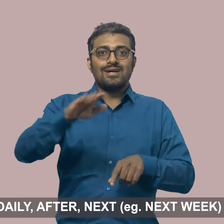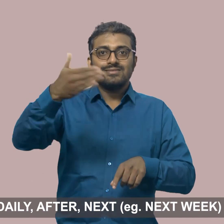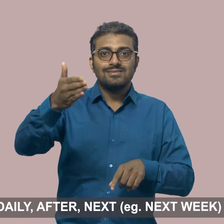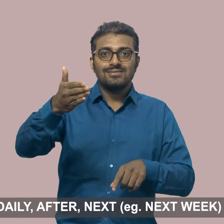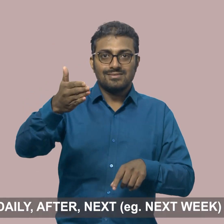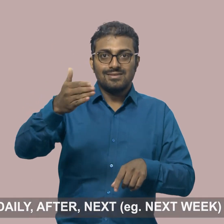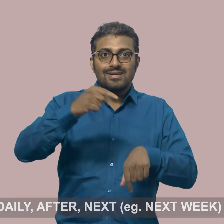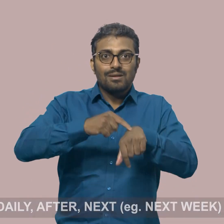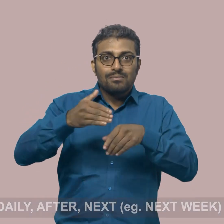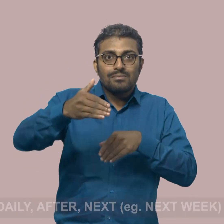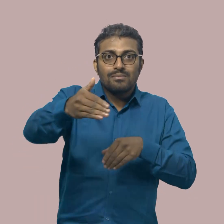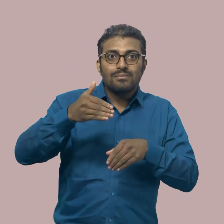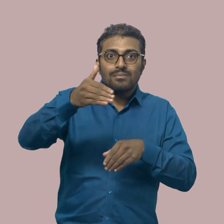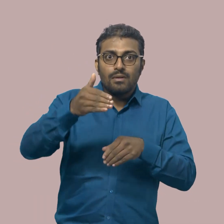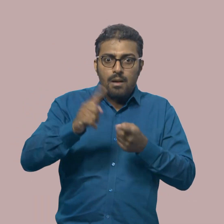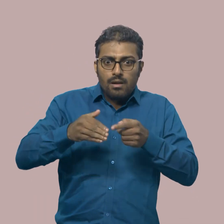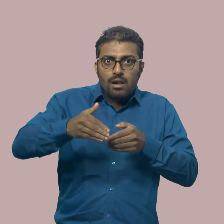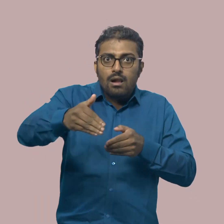after, next.